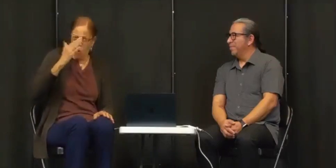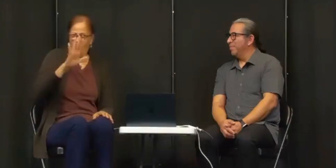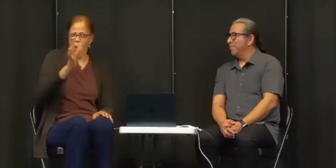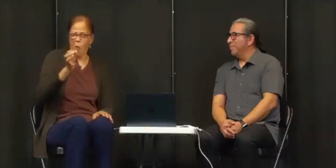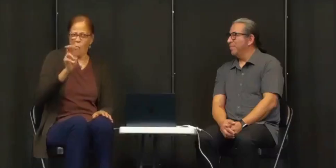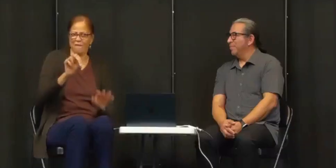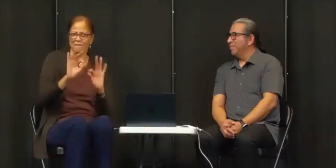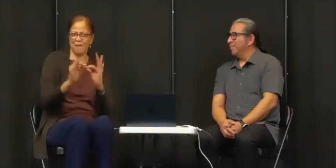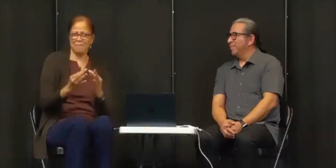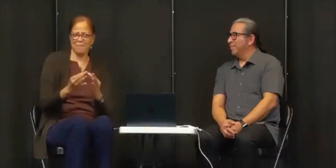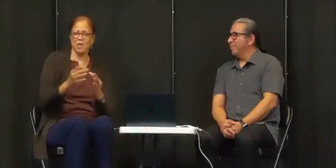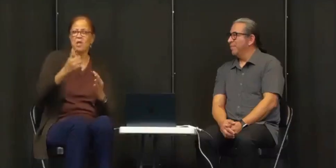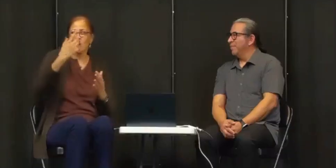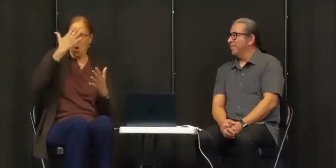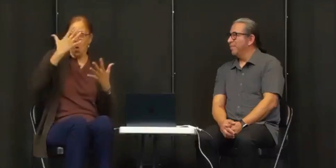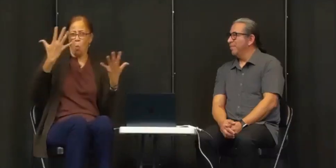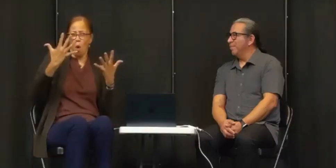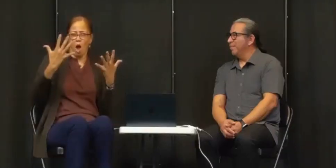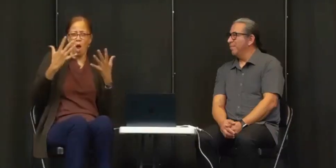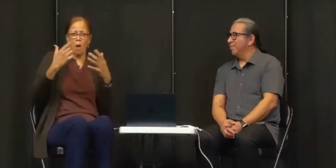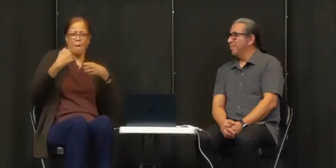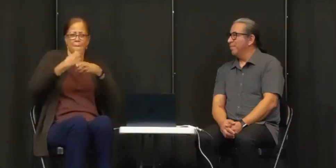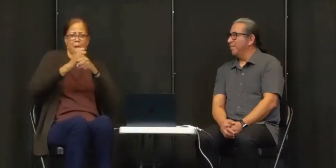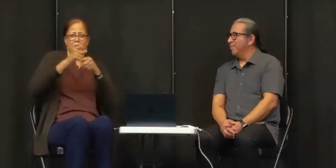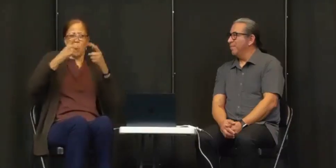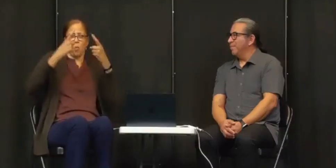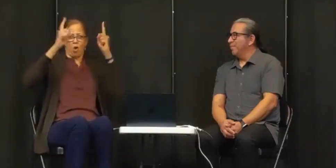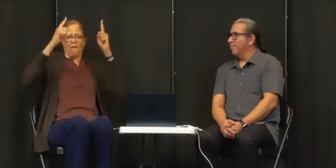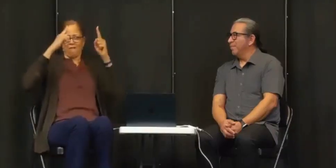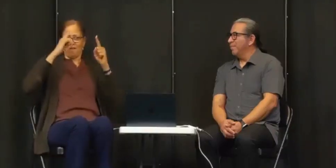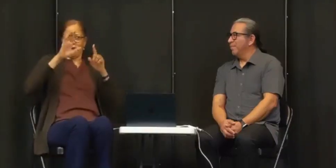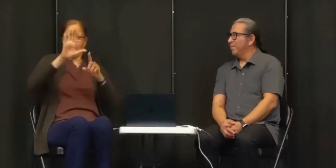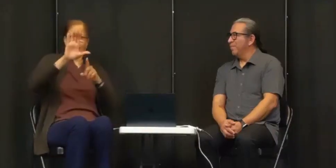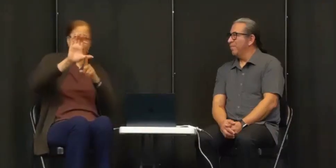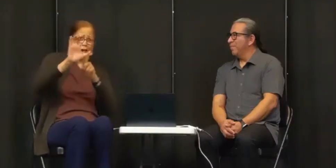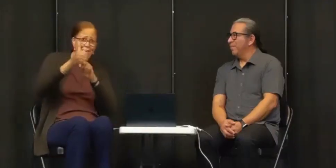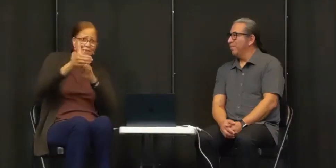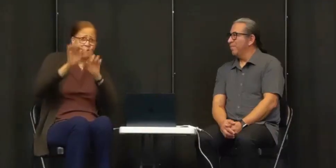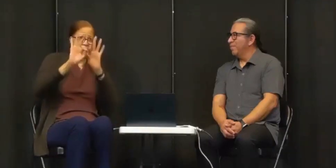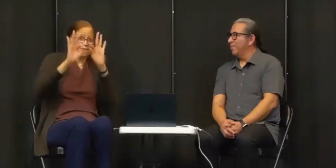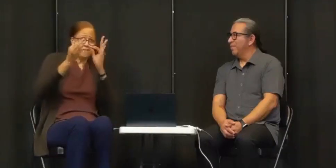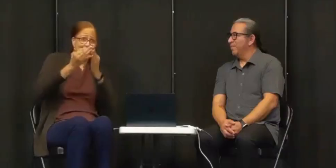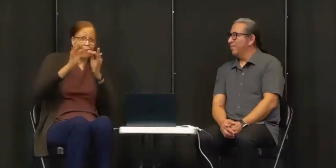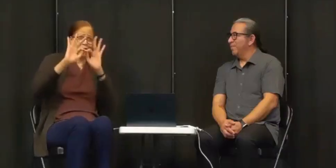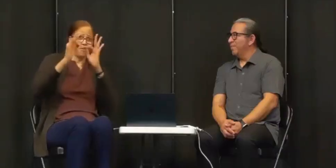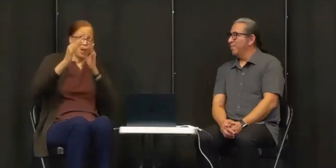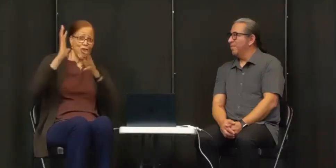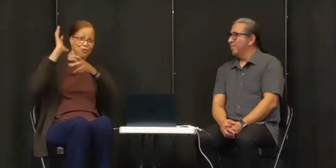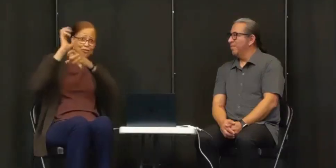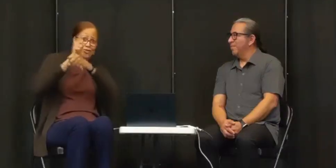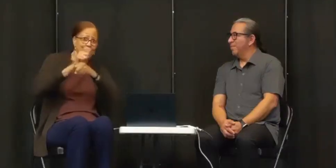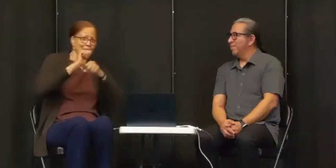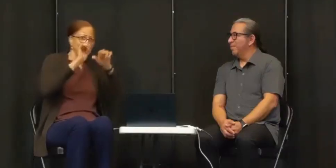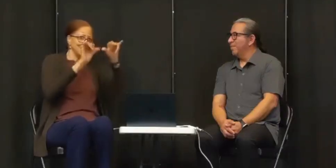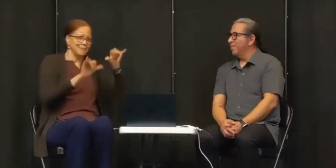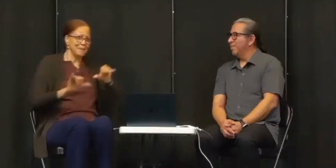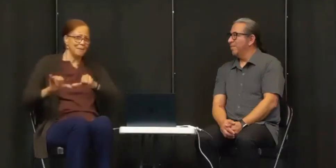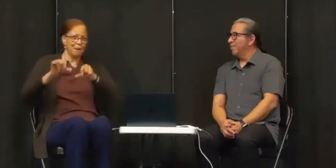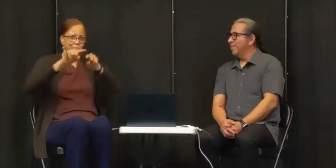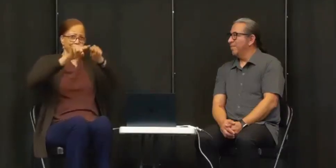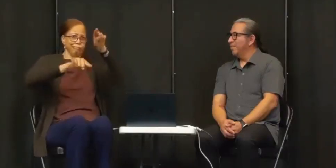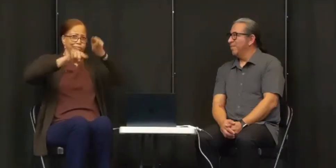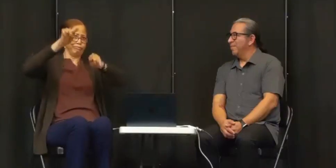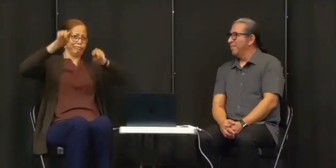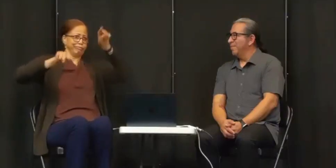do. You know your own family, right? I'm not telling you what to do. You know your own family best. So make it work for your own culture, for your own family, for your